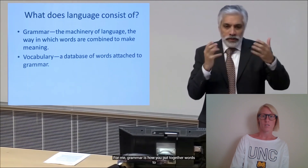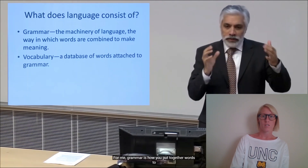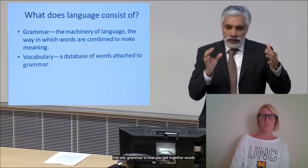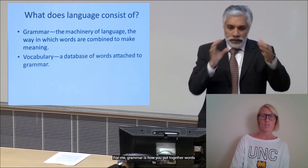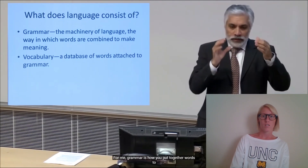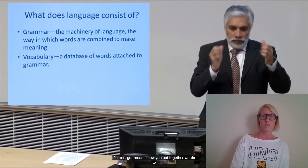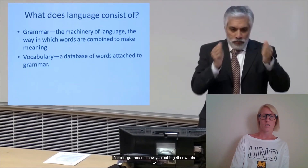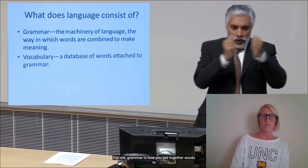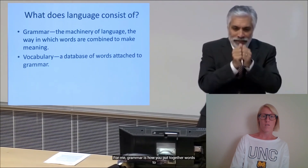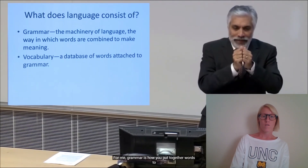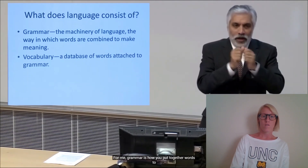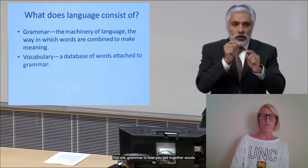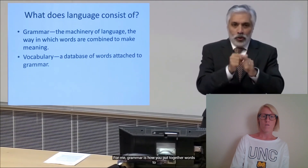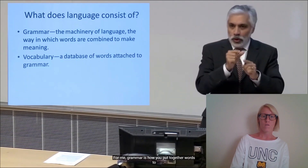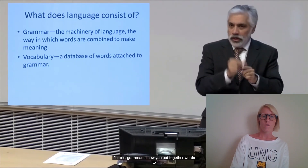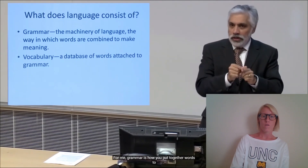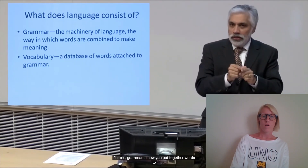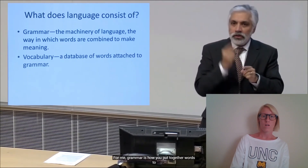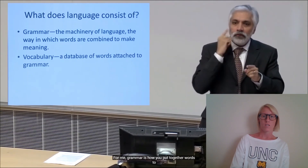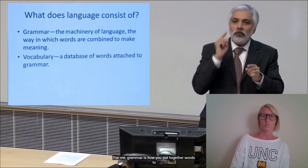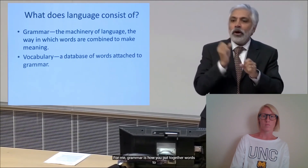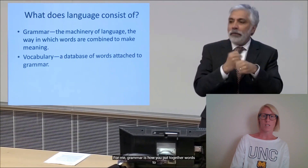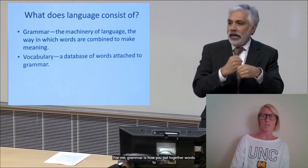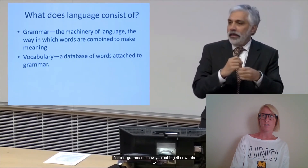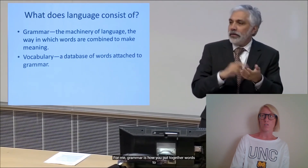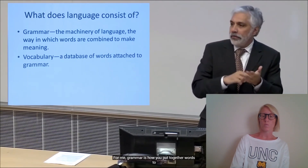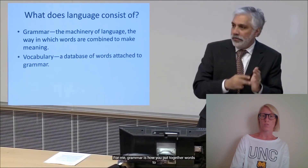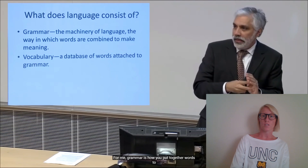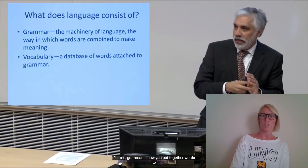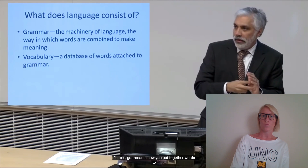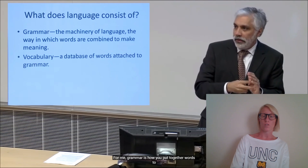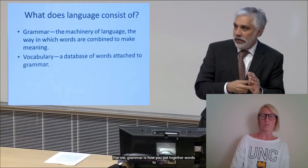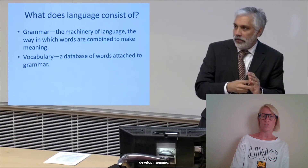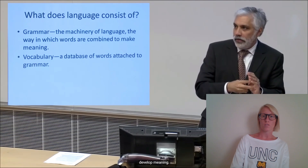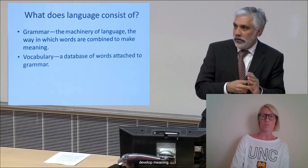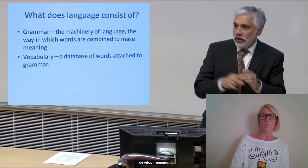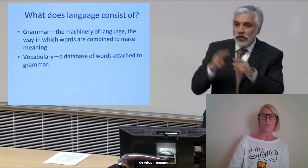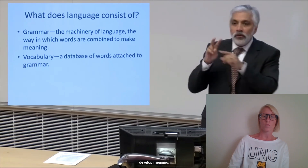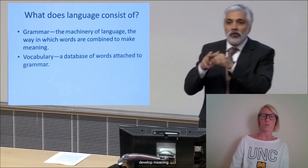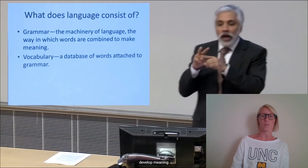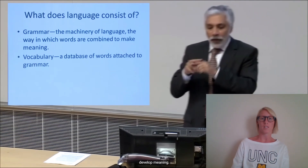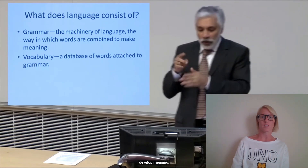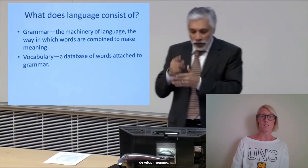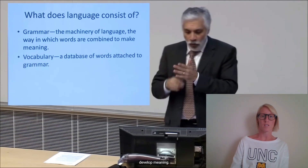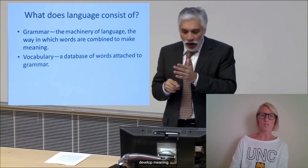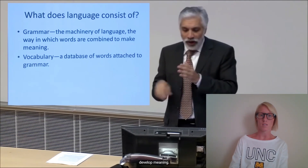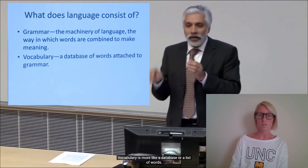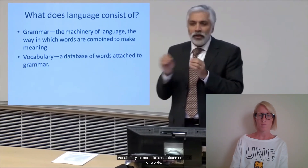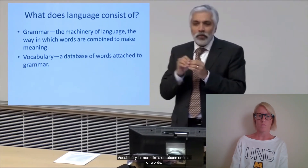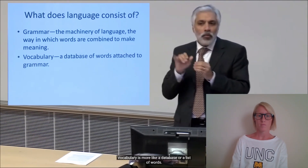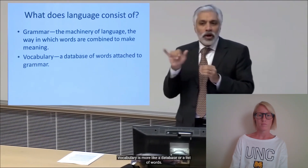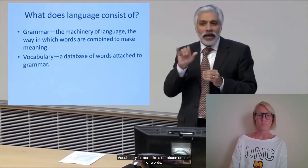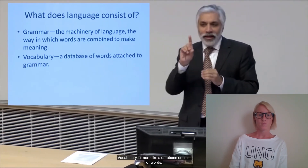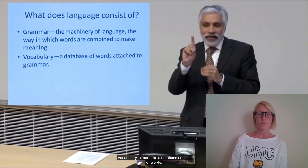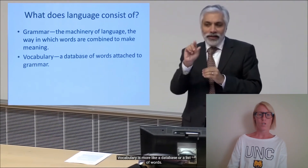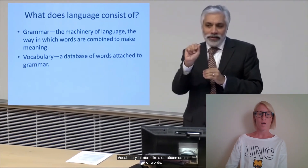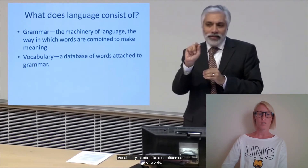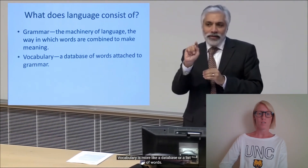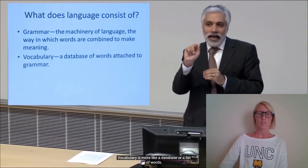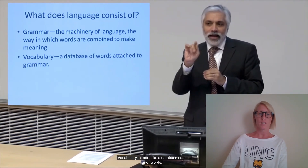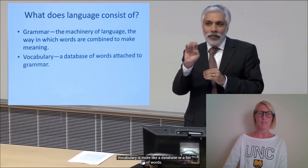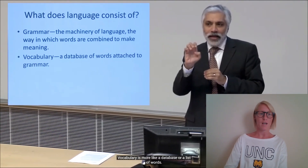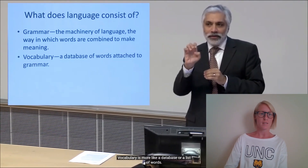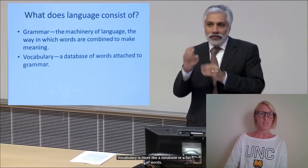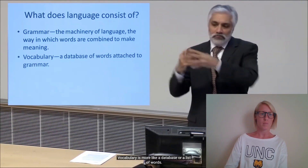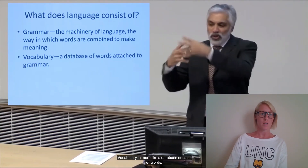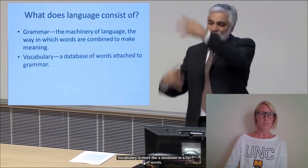me, grammar is how you put together words to develop meaning. Complete sentences. Vocabulary is